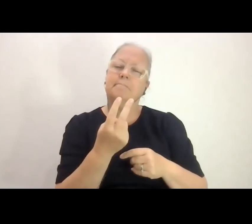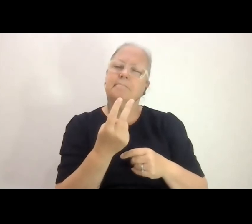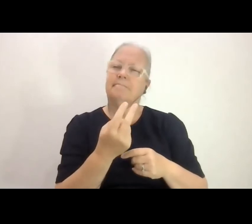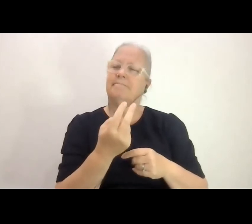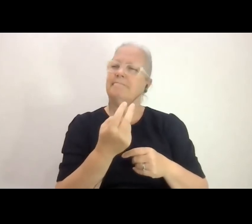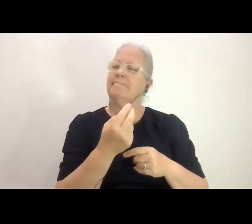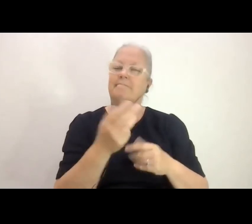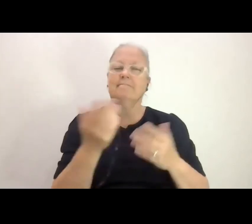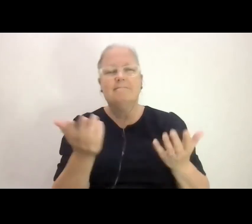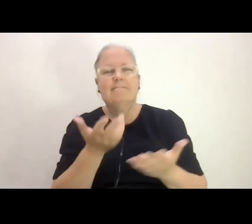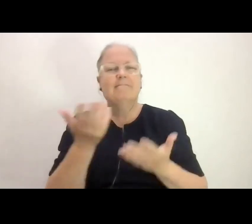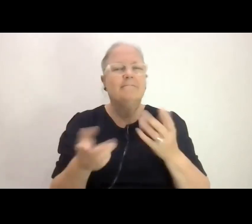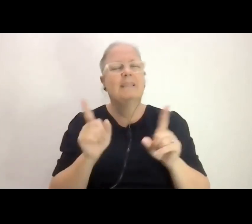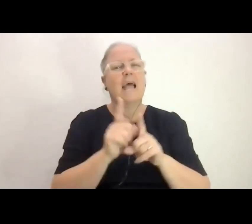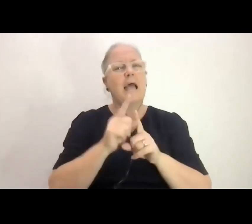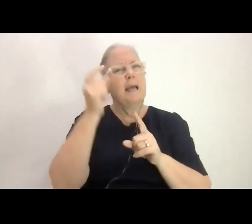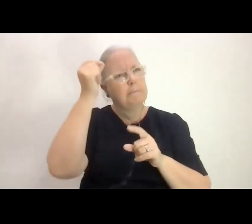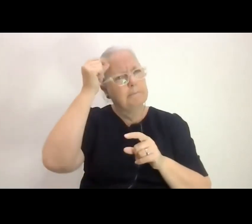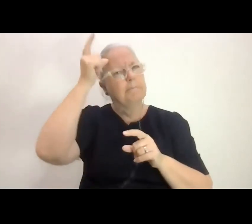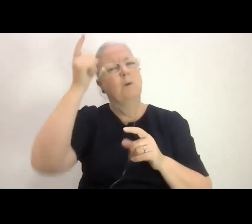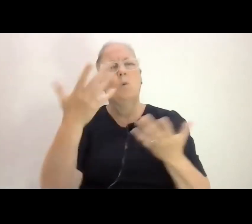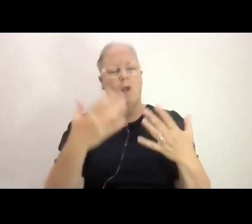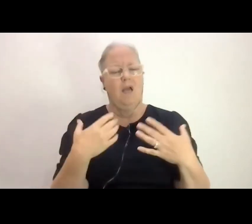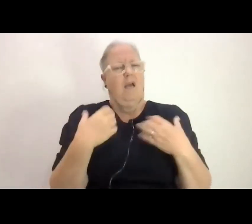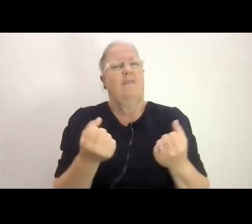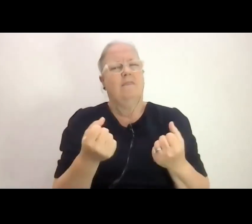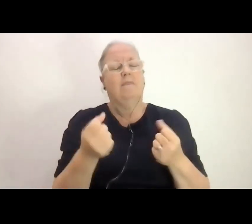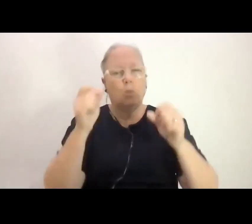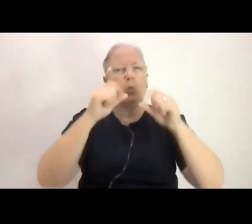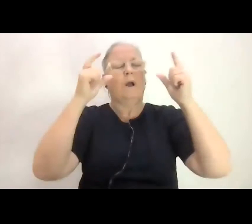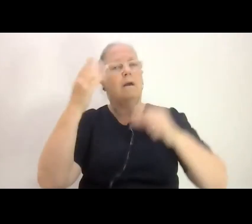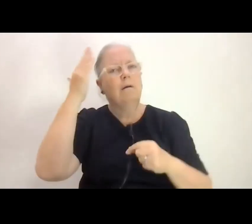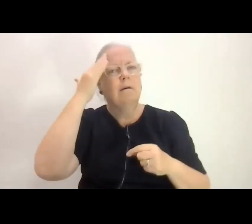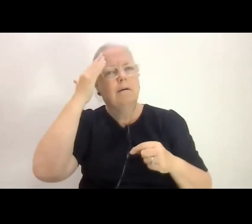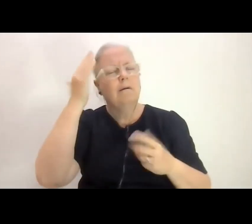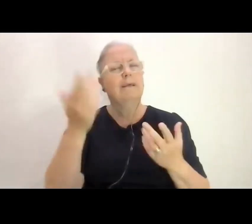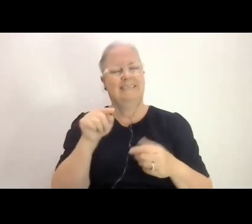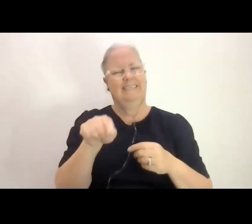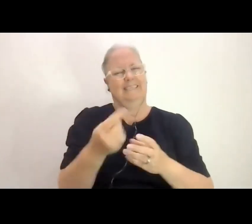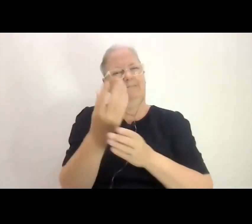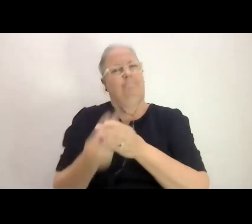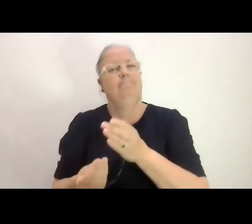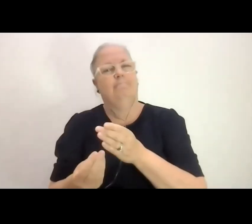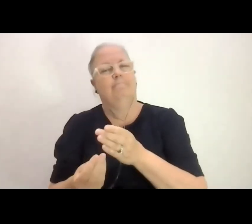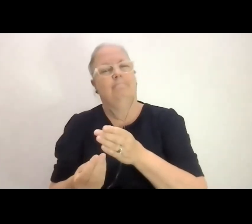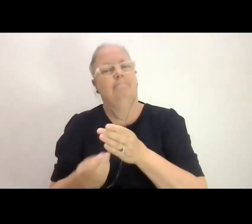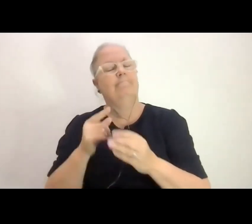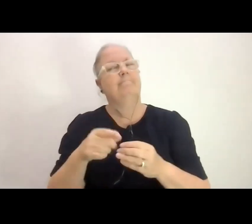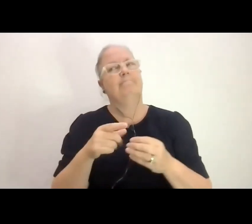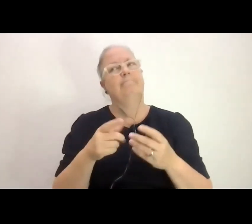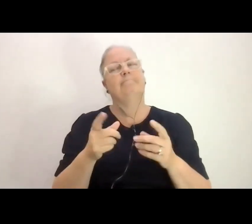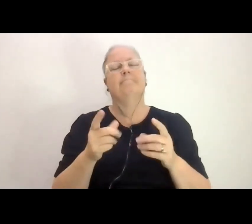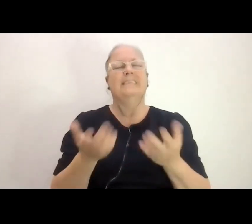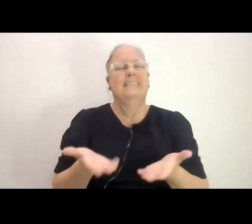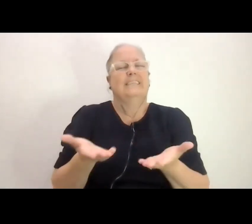reaching knowledge and health awareness, health education and awareness regarding the maybe what's